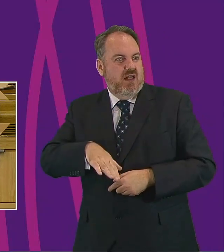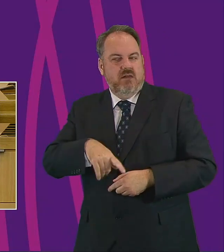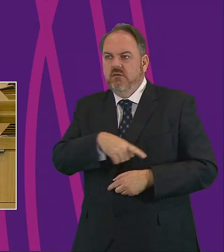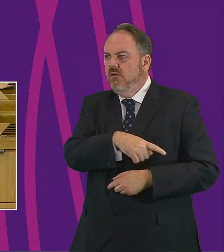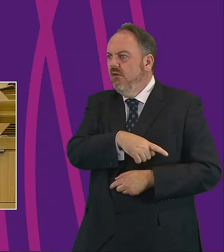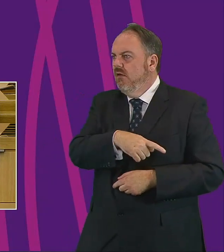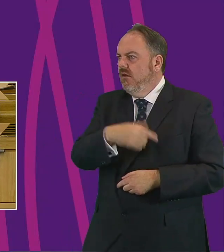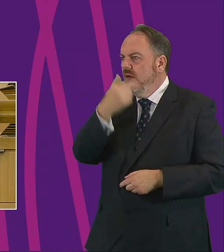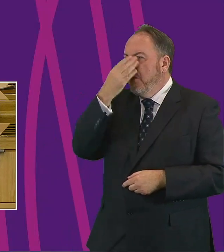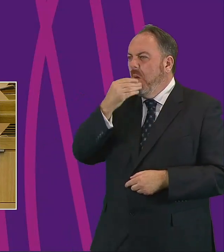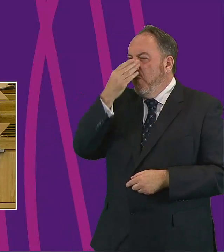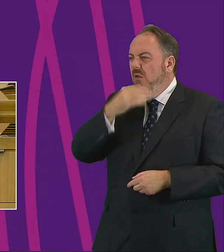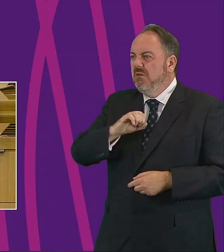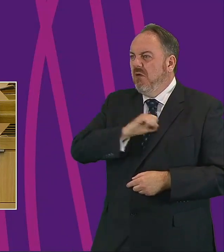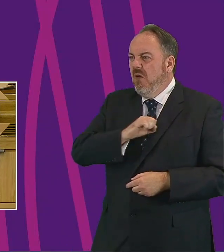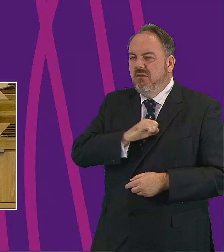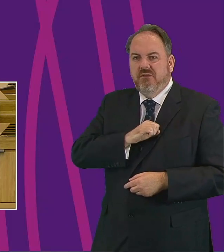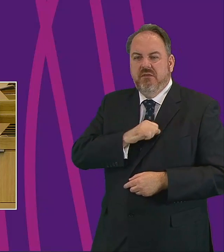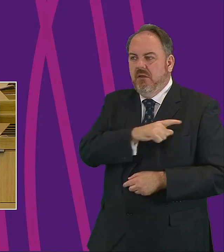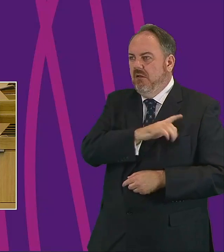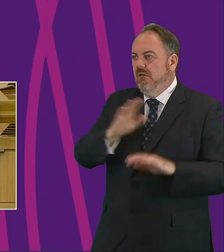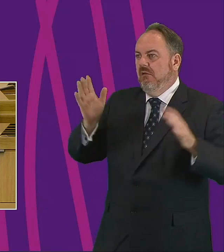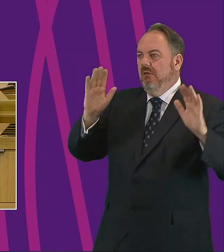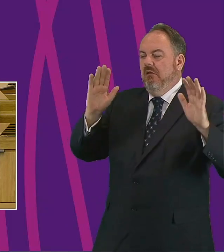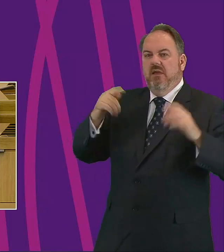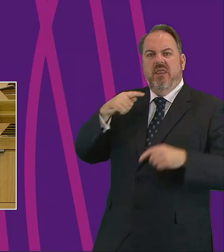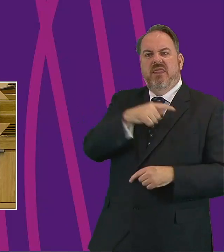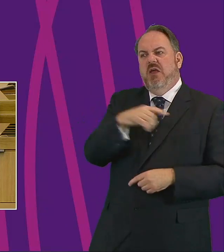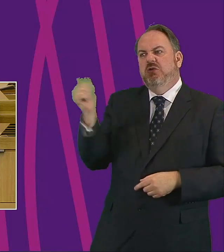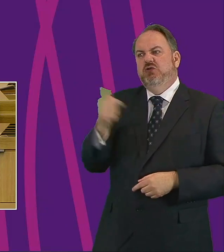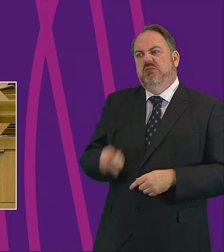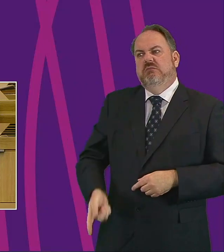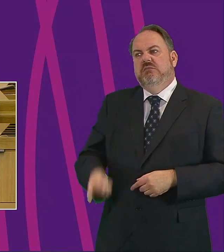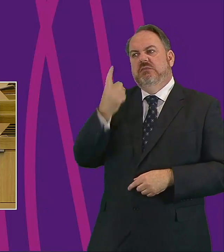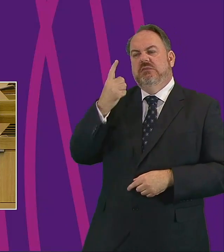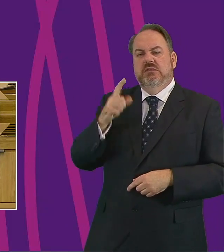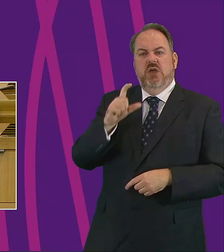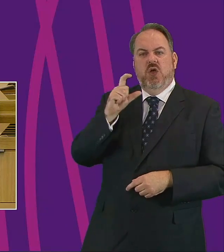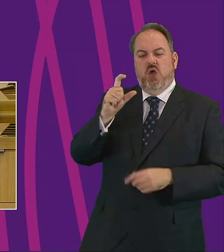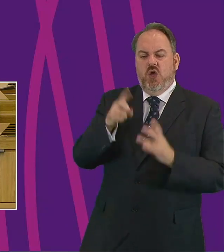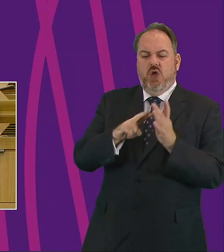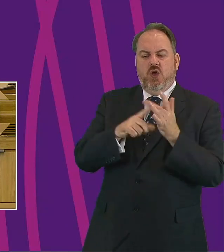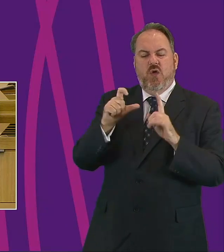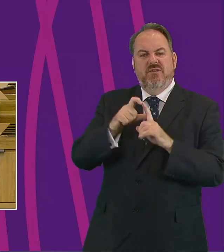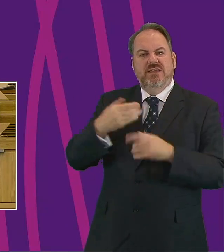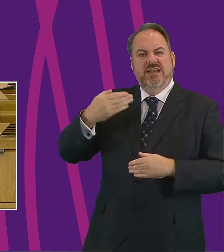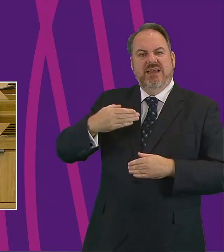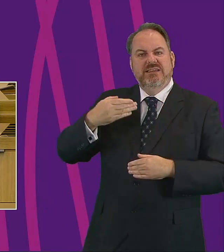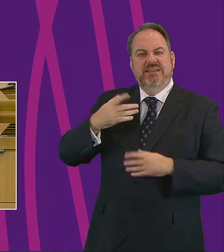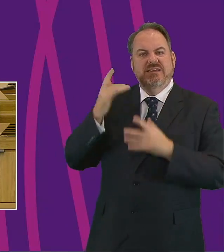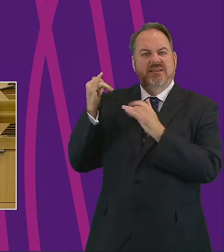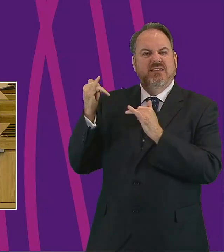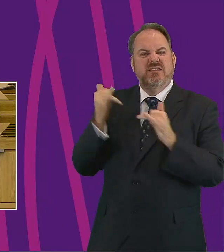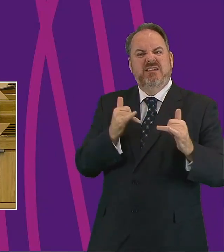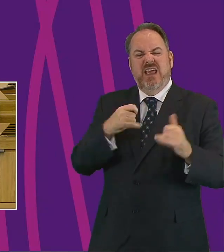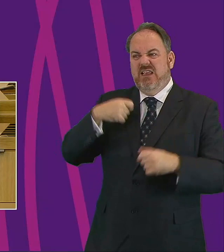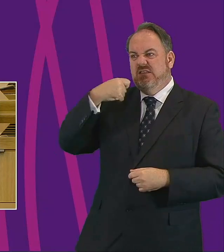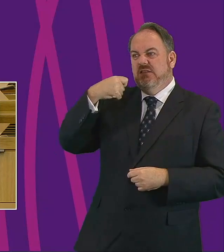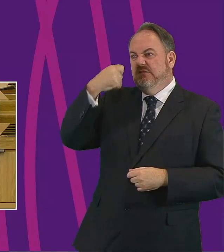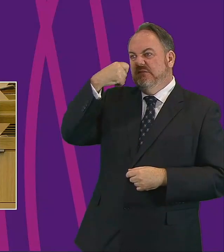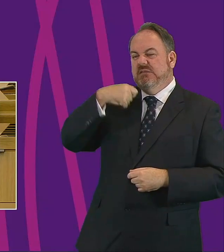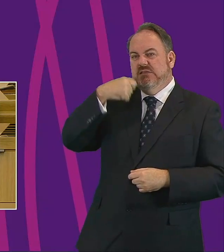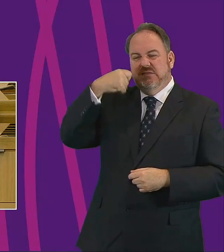pressure put on that constituent to have that child tested for COVID, the influence being if that child came back to school, they wouldn't allow their